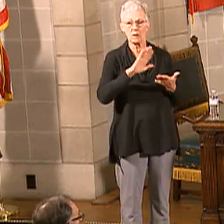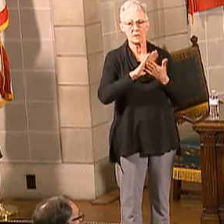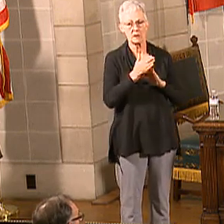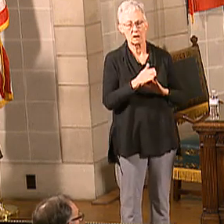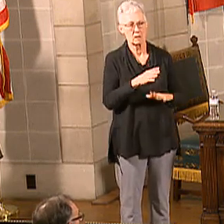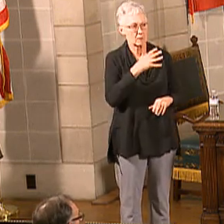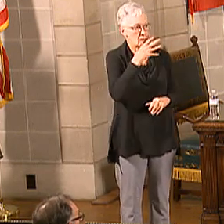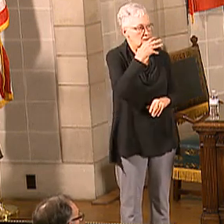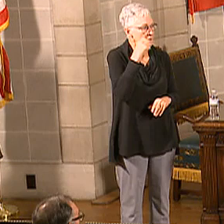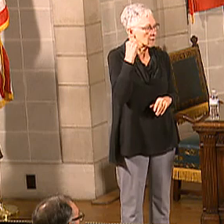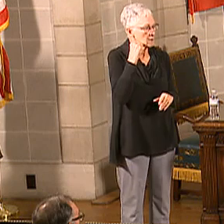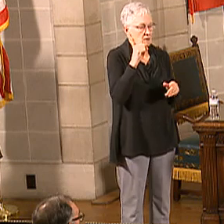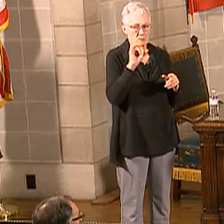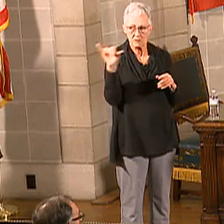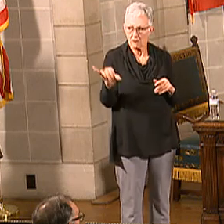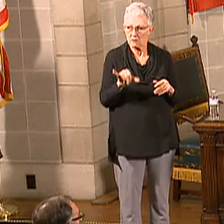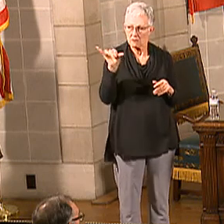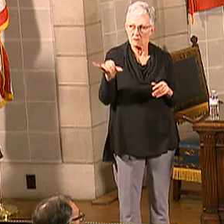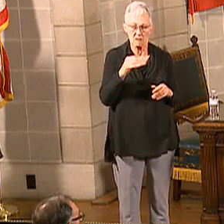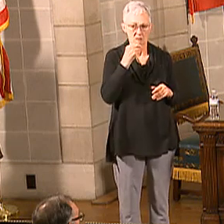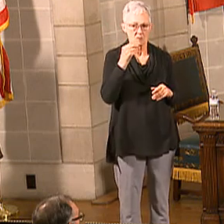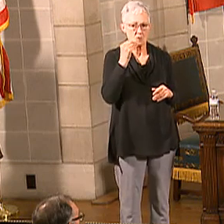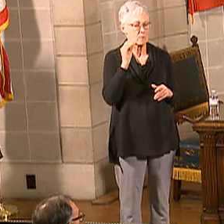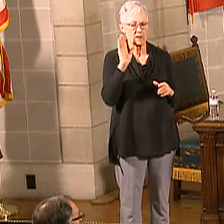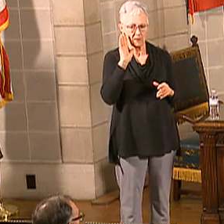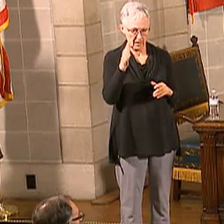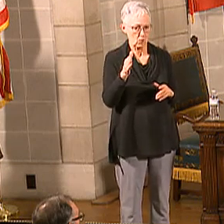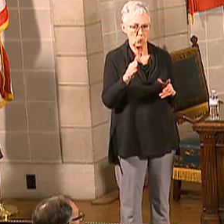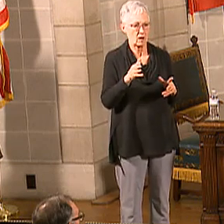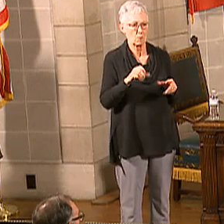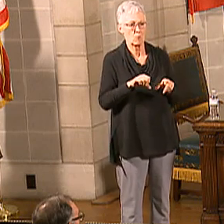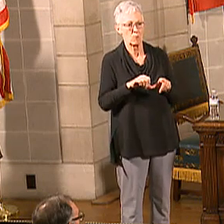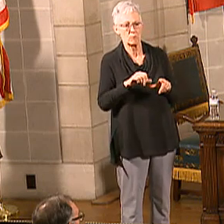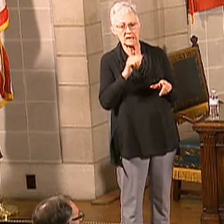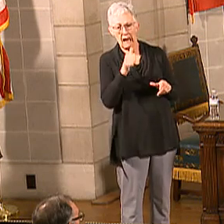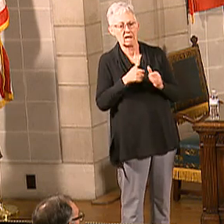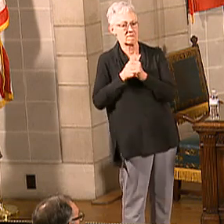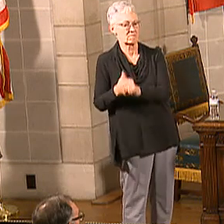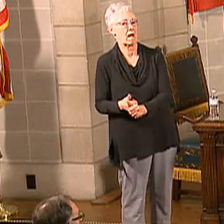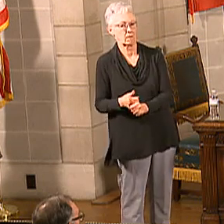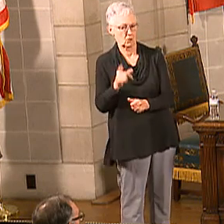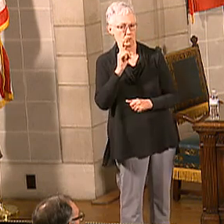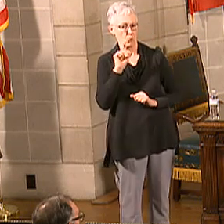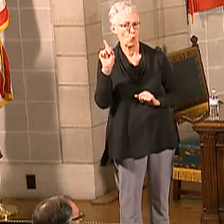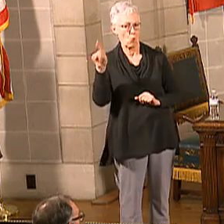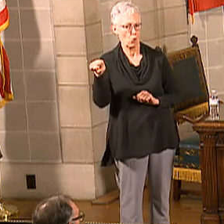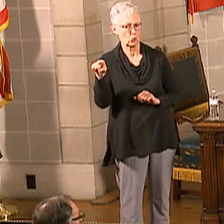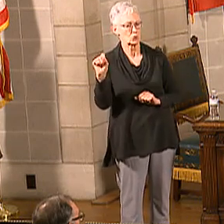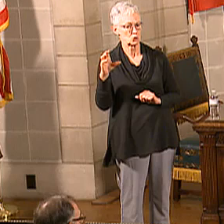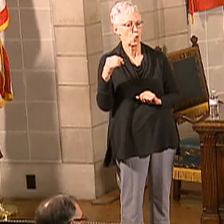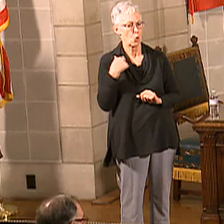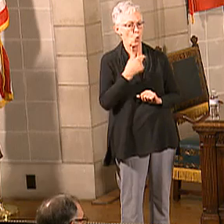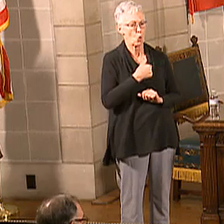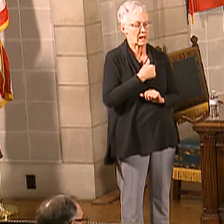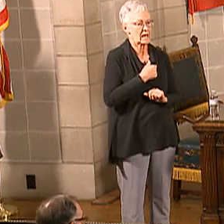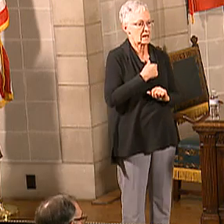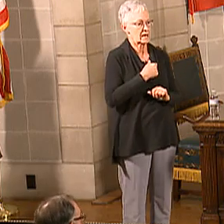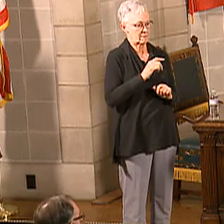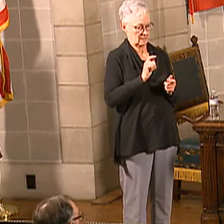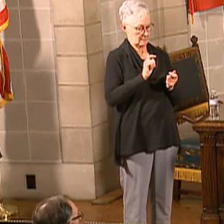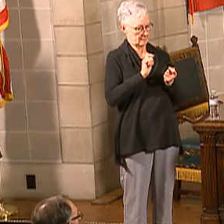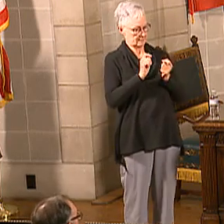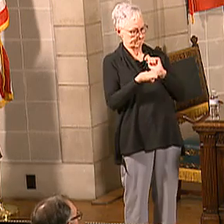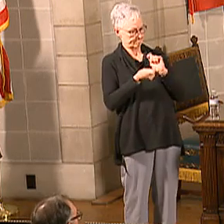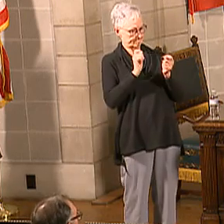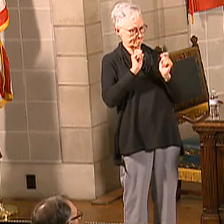impact, but we don't wear people out of being home all that long, for that length of time. So that's why we've tailored it,